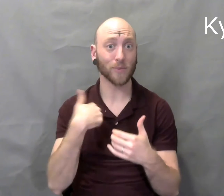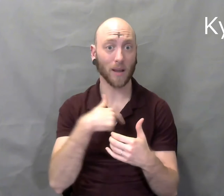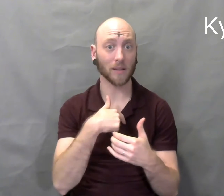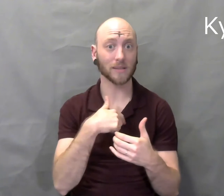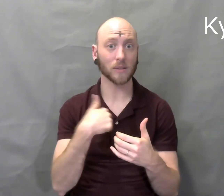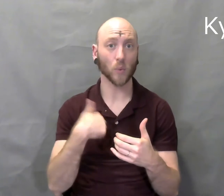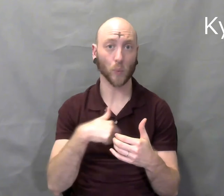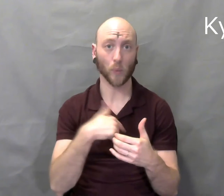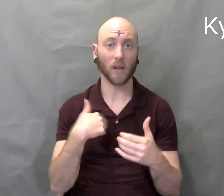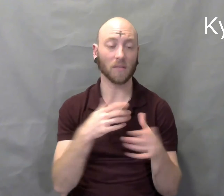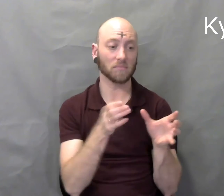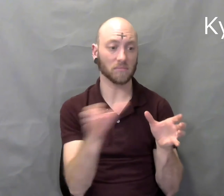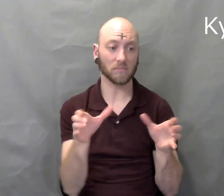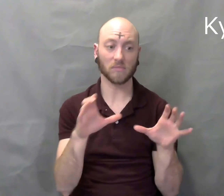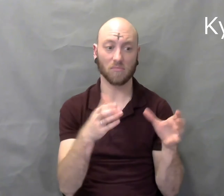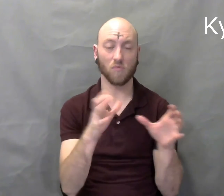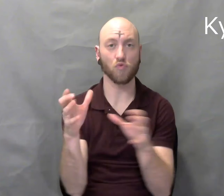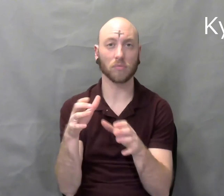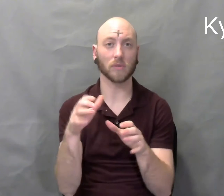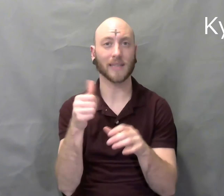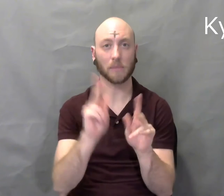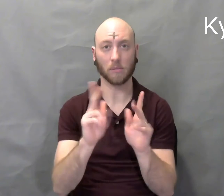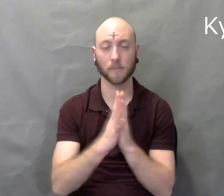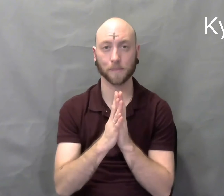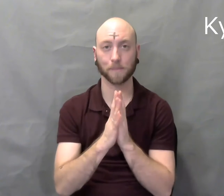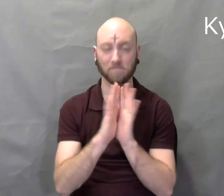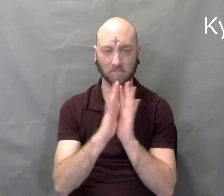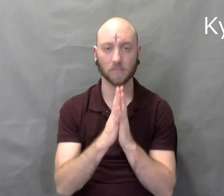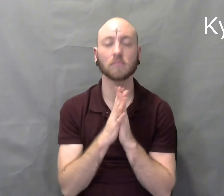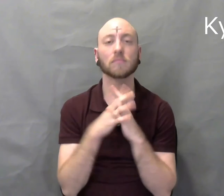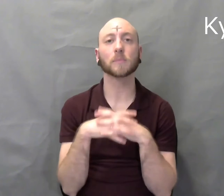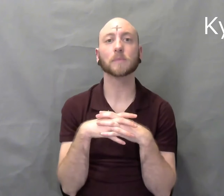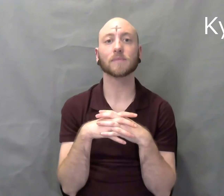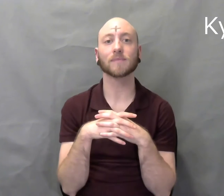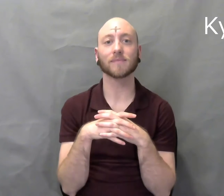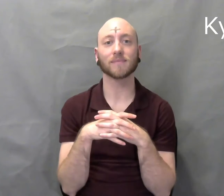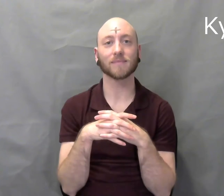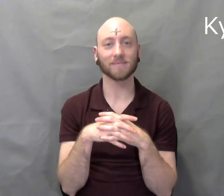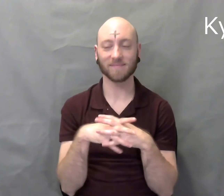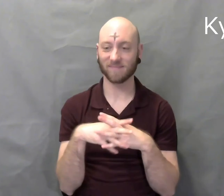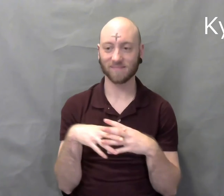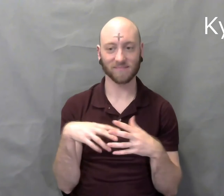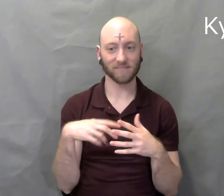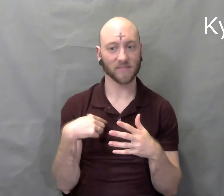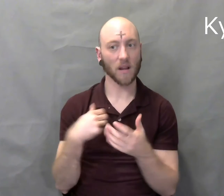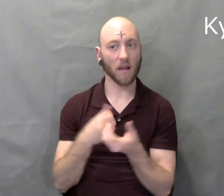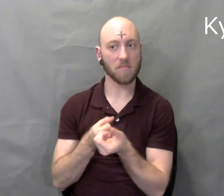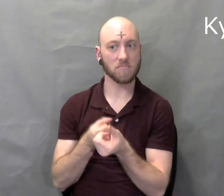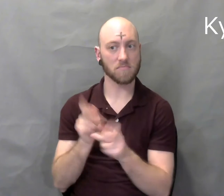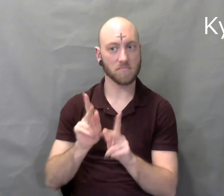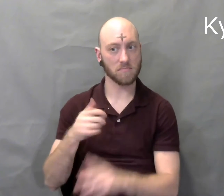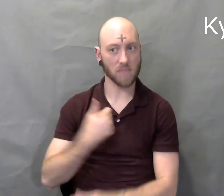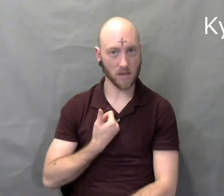us for that. Um, I have the pleasure of being a sponsor,